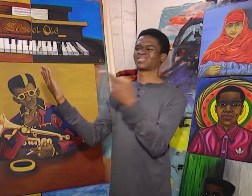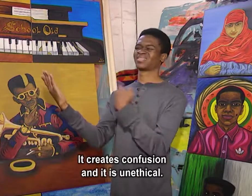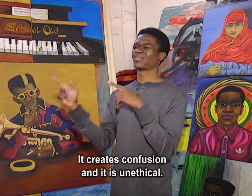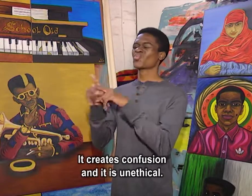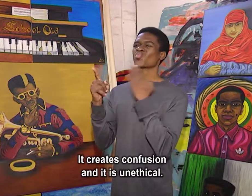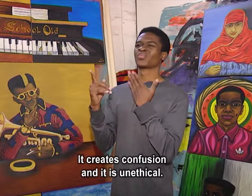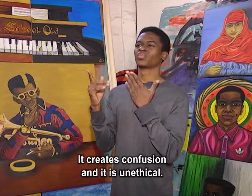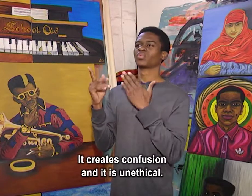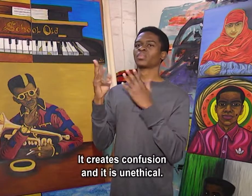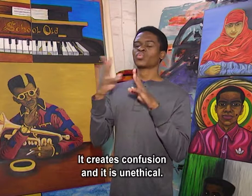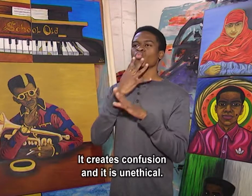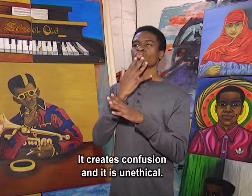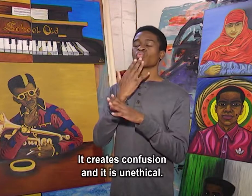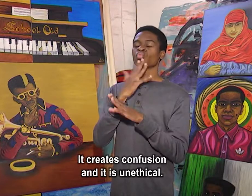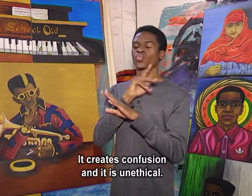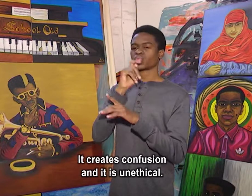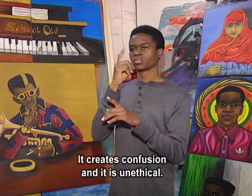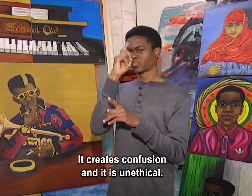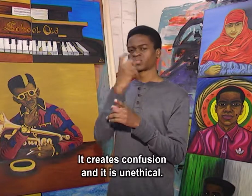It creates confusion and it is unethical.